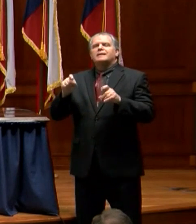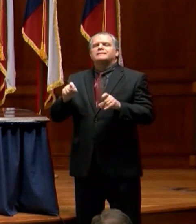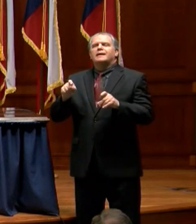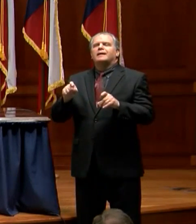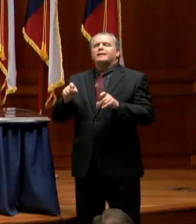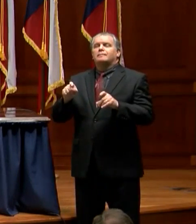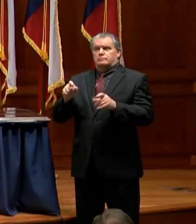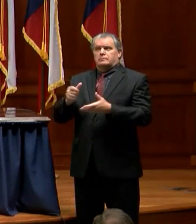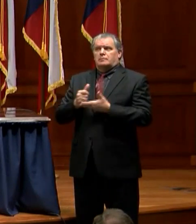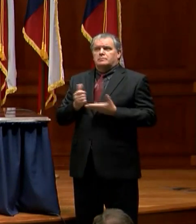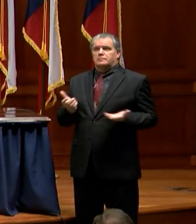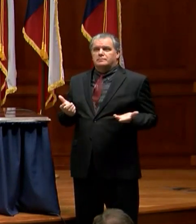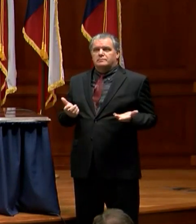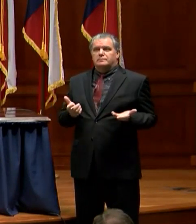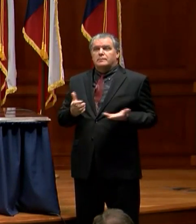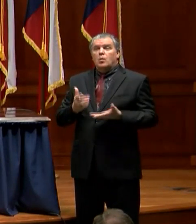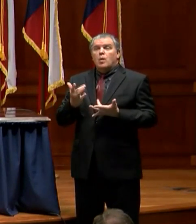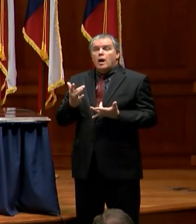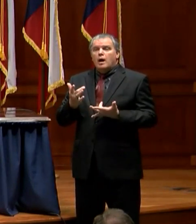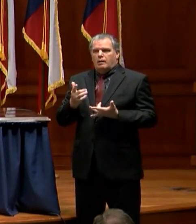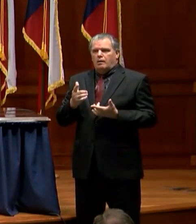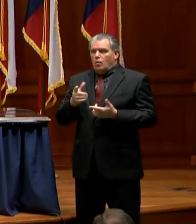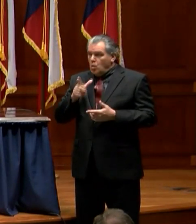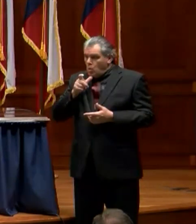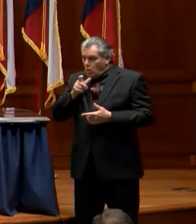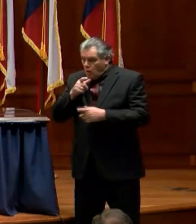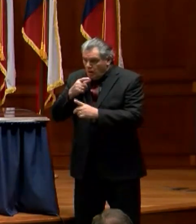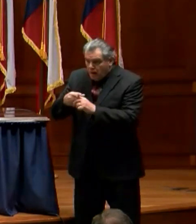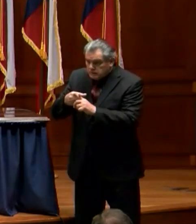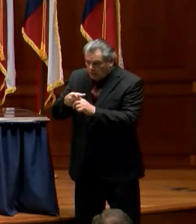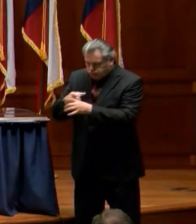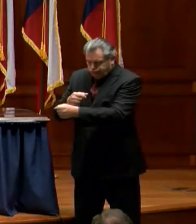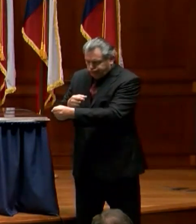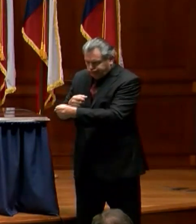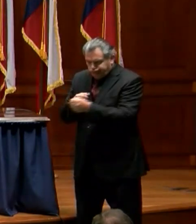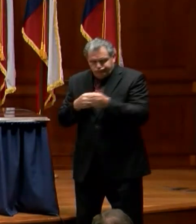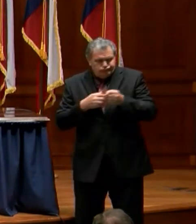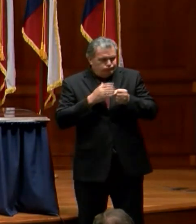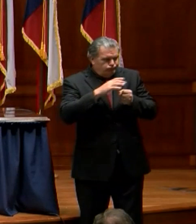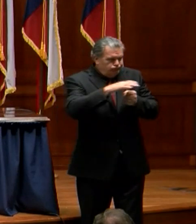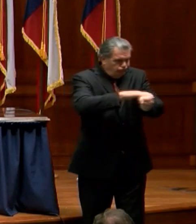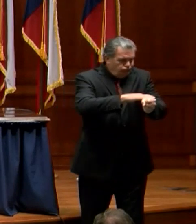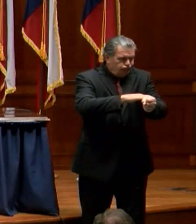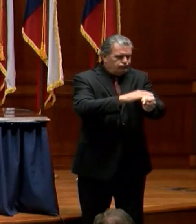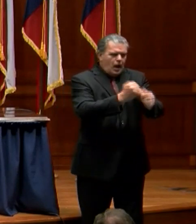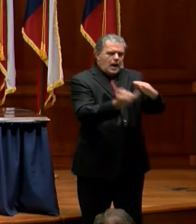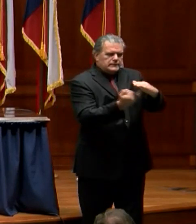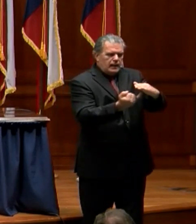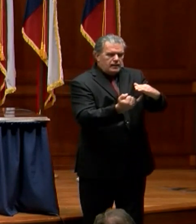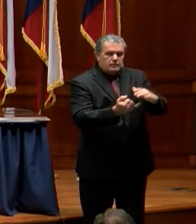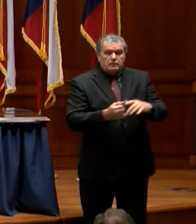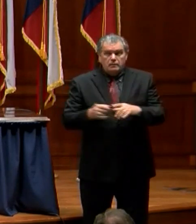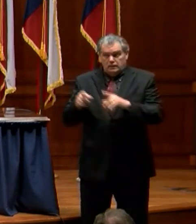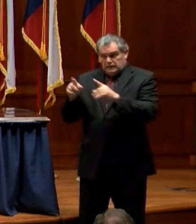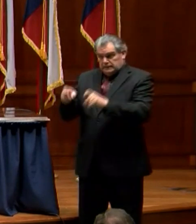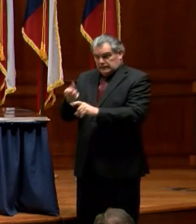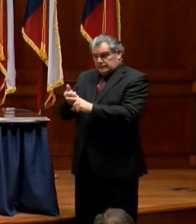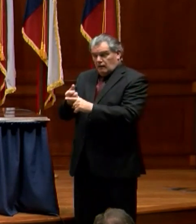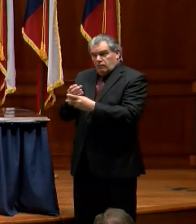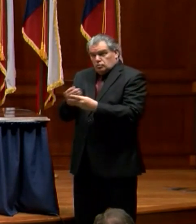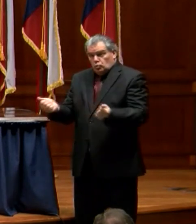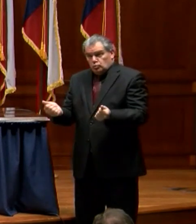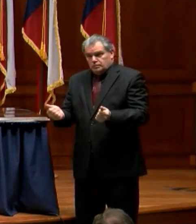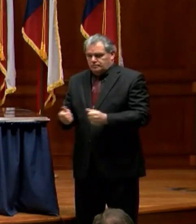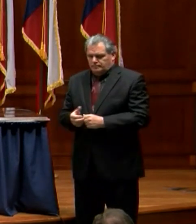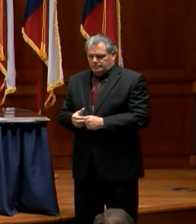helpful, especially to isolate those who have it. But testing is not a solution. The solution is